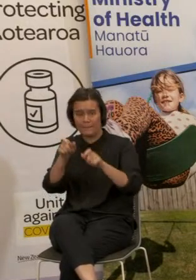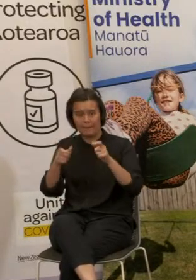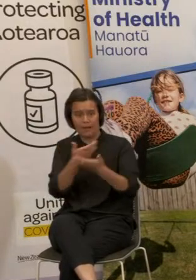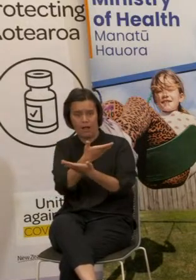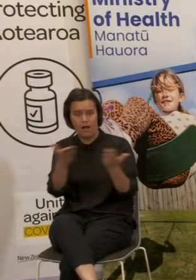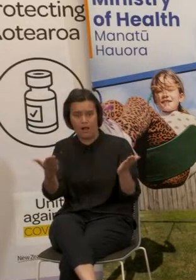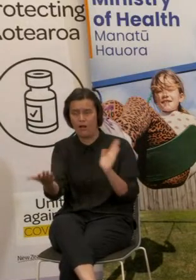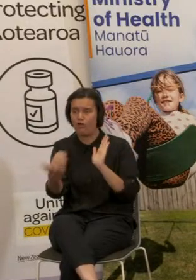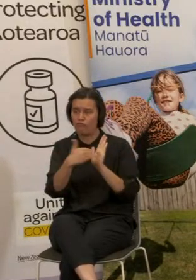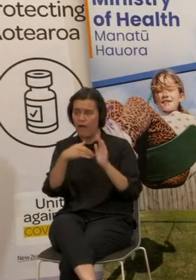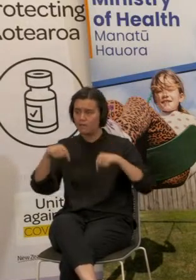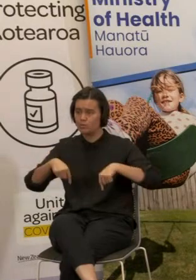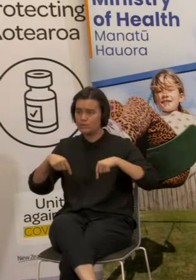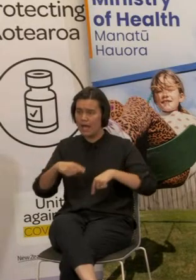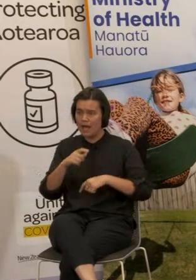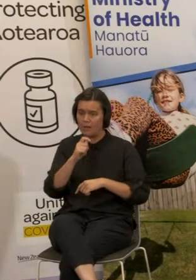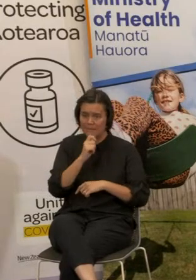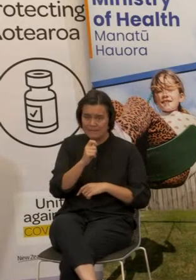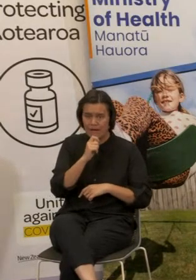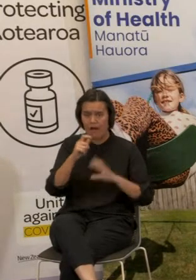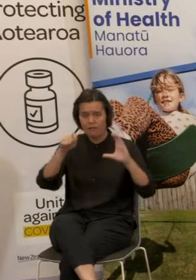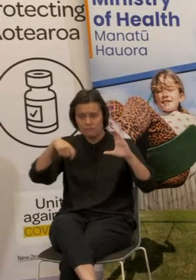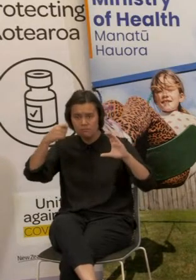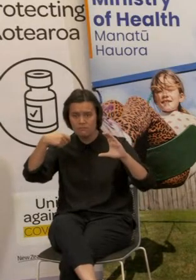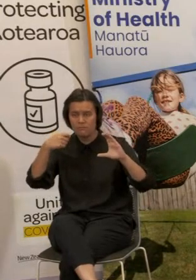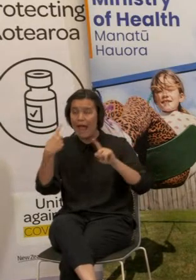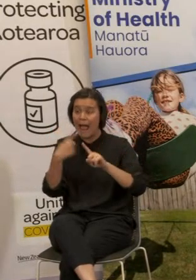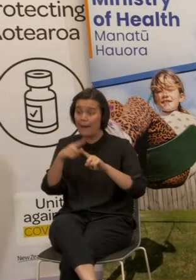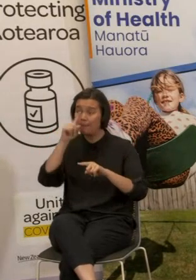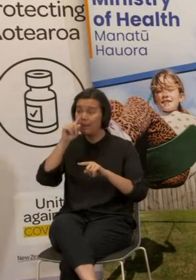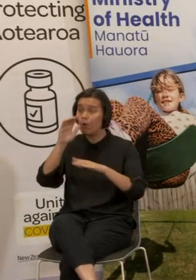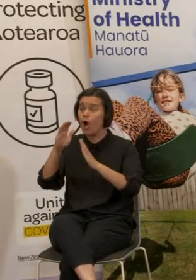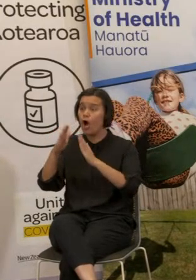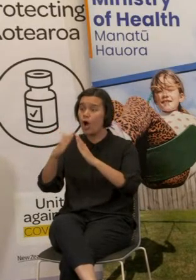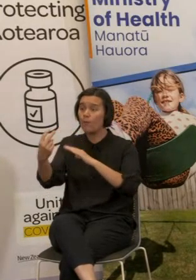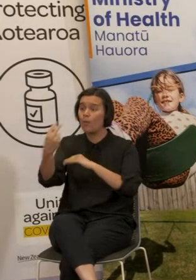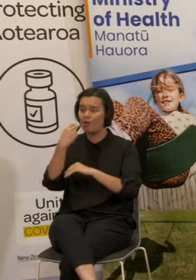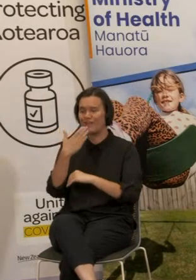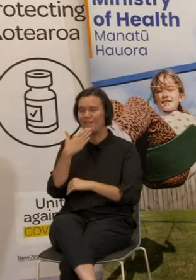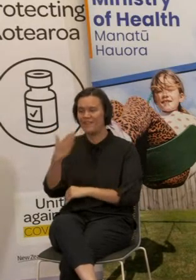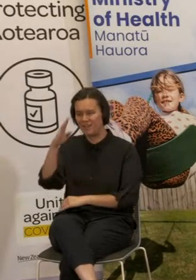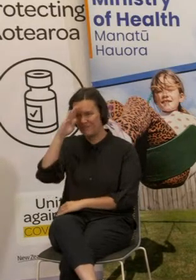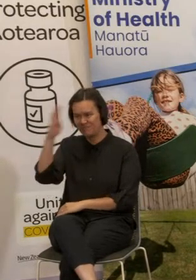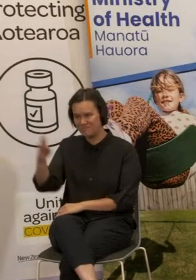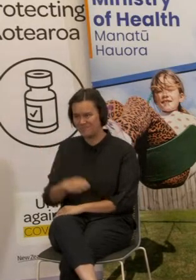us in the room here, and for those of you who have joined us online, thank you also. Kia ora and have a good day.